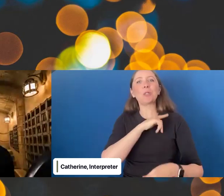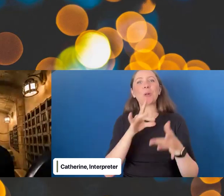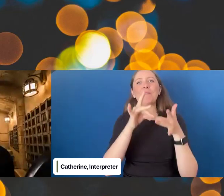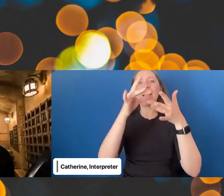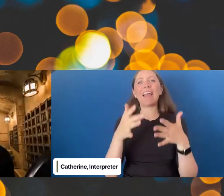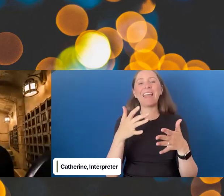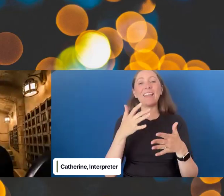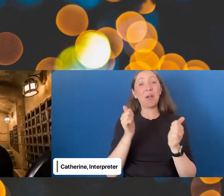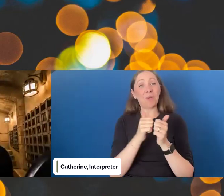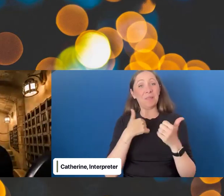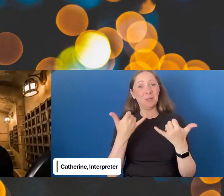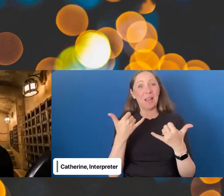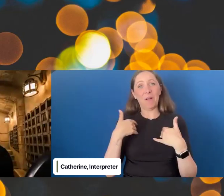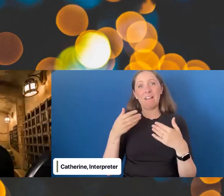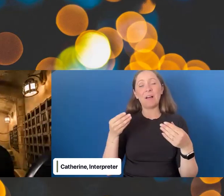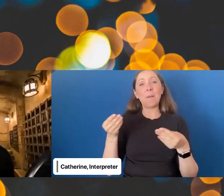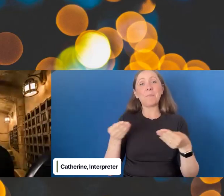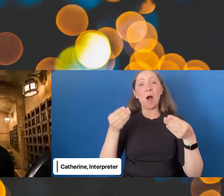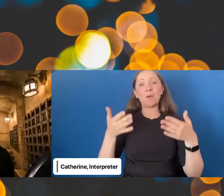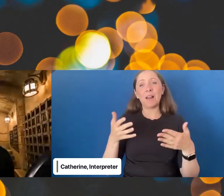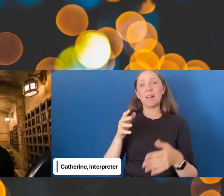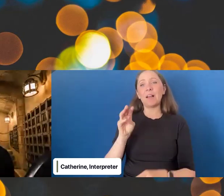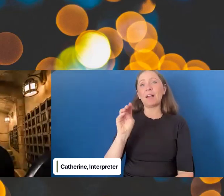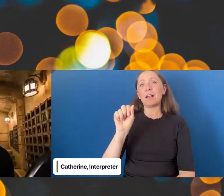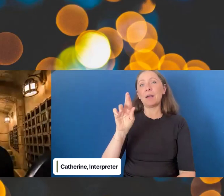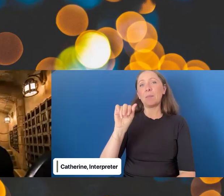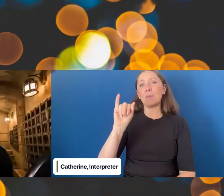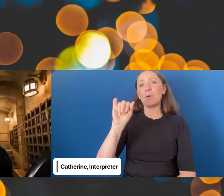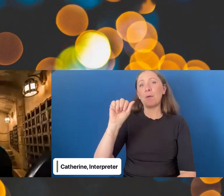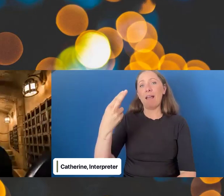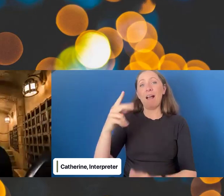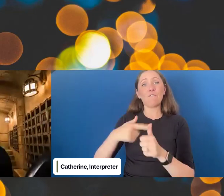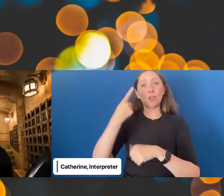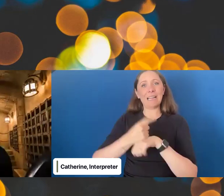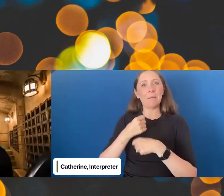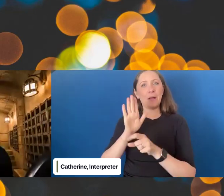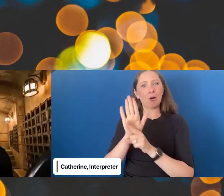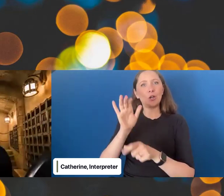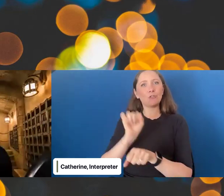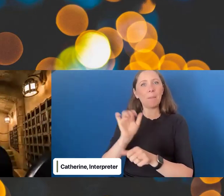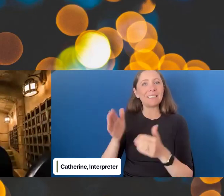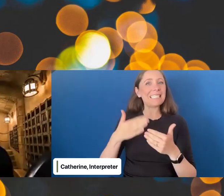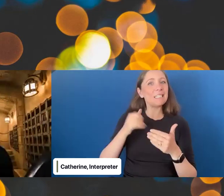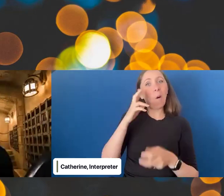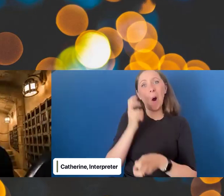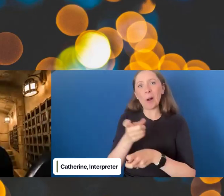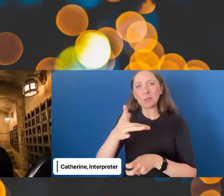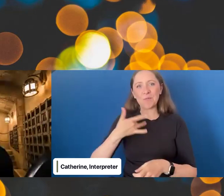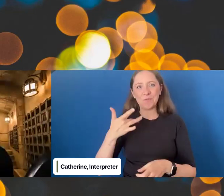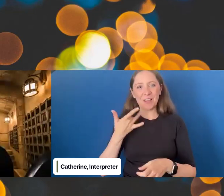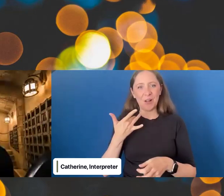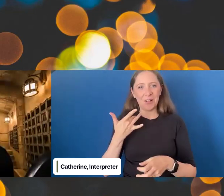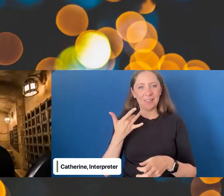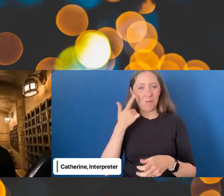our moderator, Rye or Mariah. It's her first day, so please make her job as easy or as hard as you deem